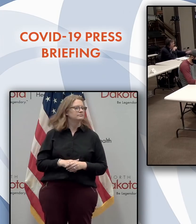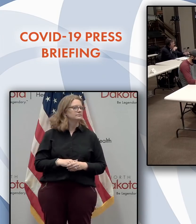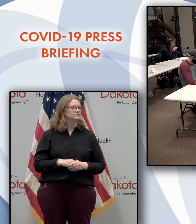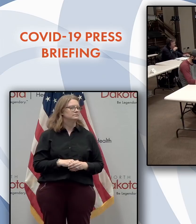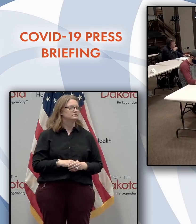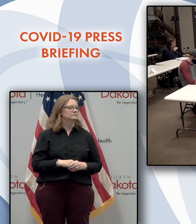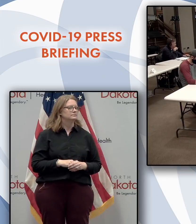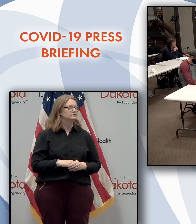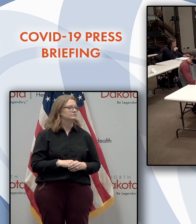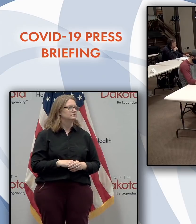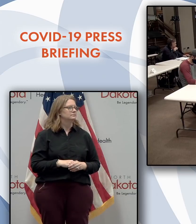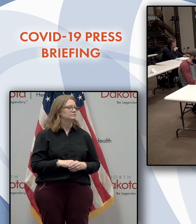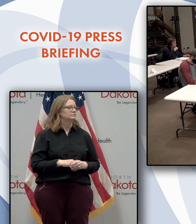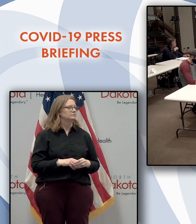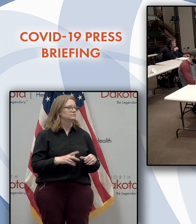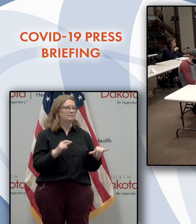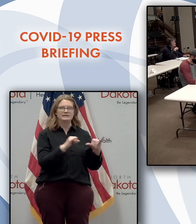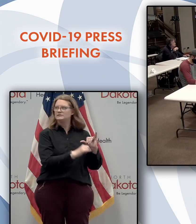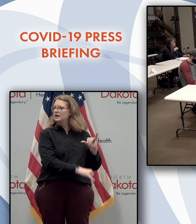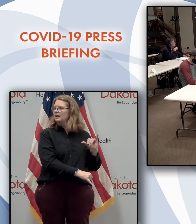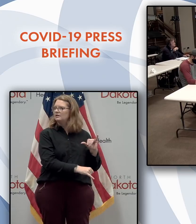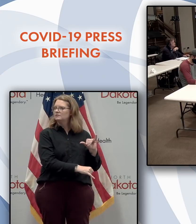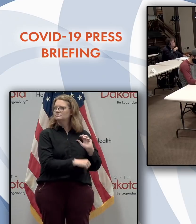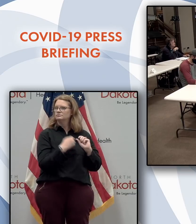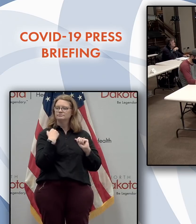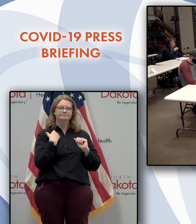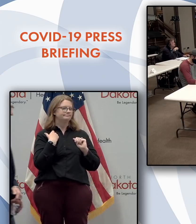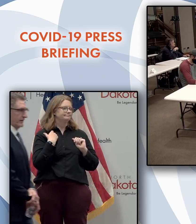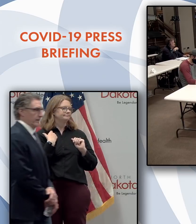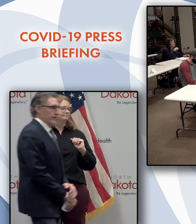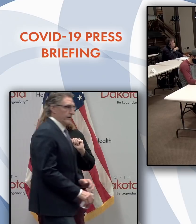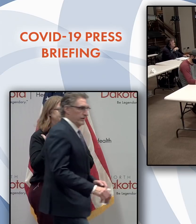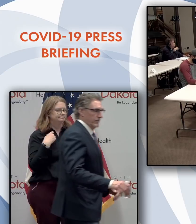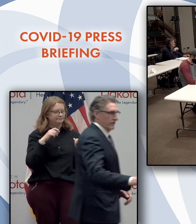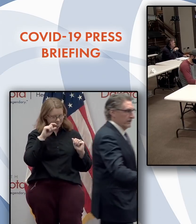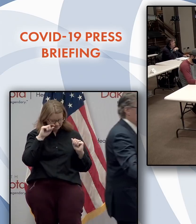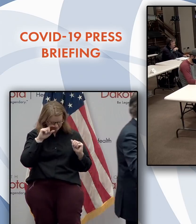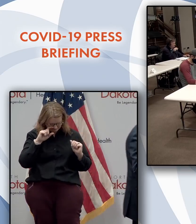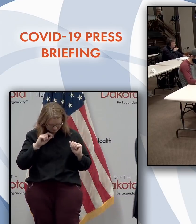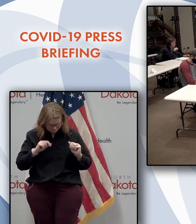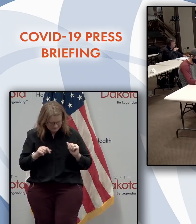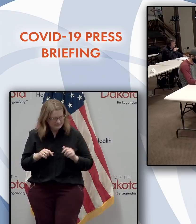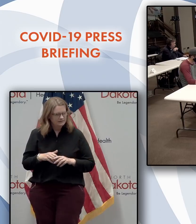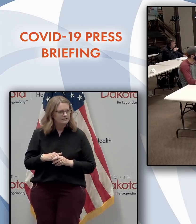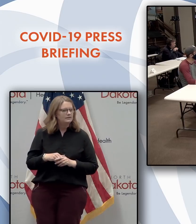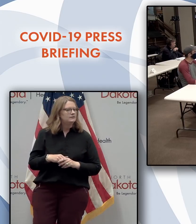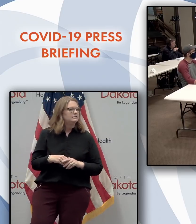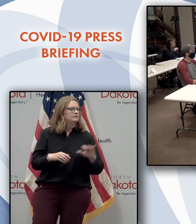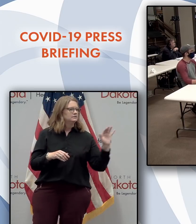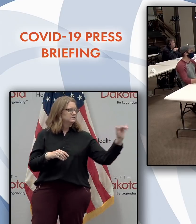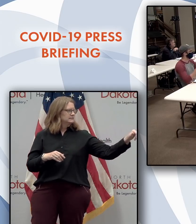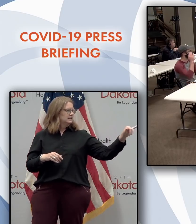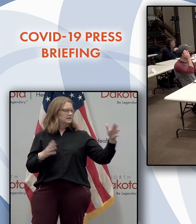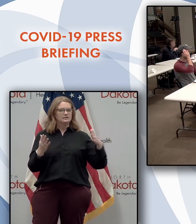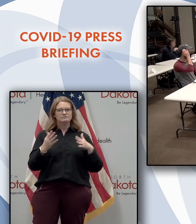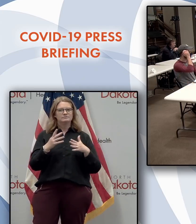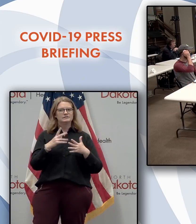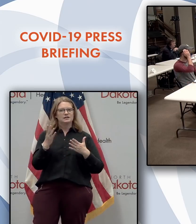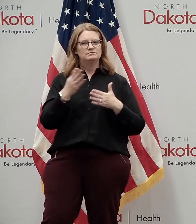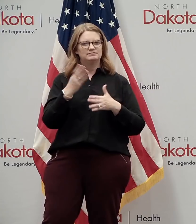Do you want me to stay up here, or? Okay. So we got a little more. Stick around until we get to